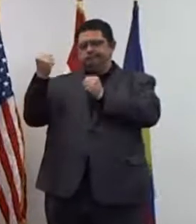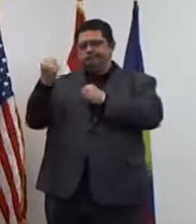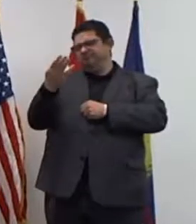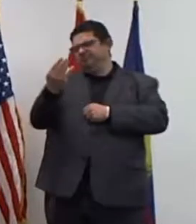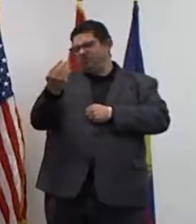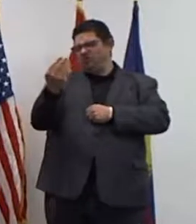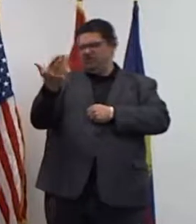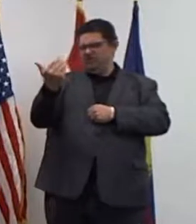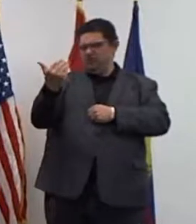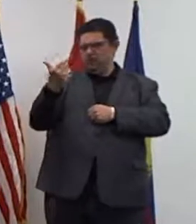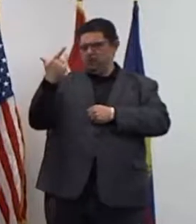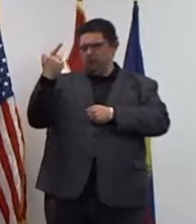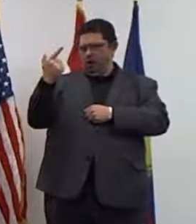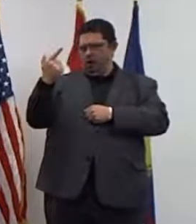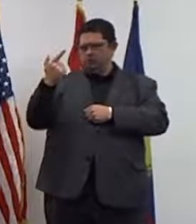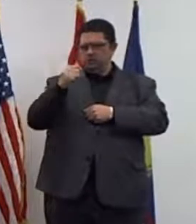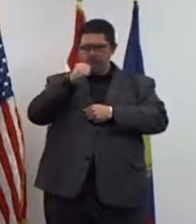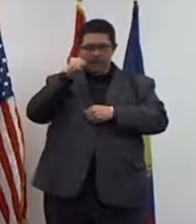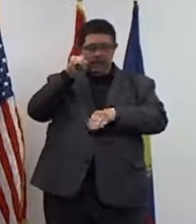last night and early this morning.